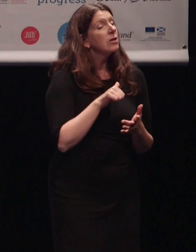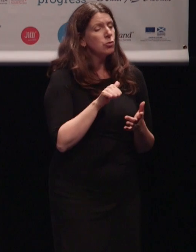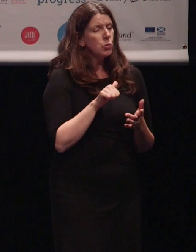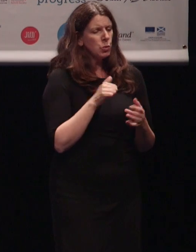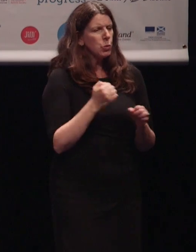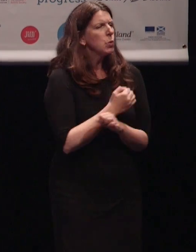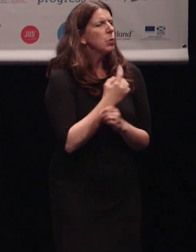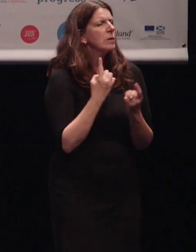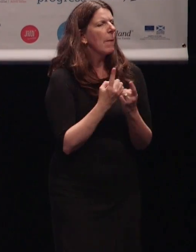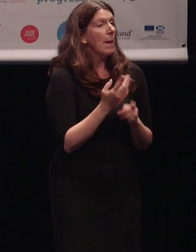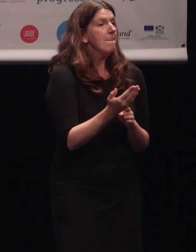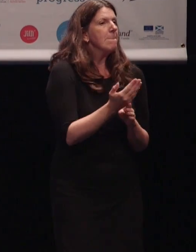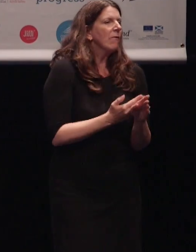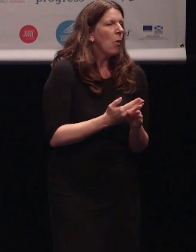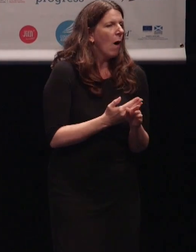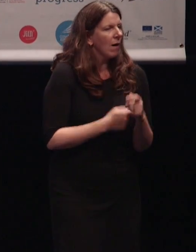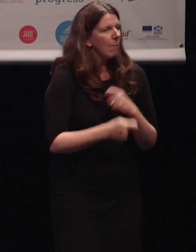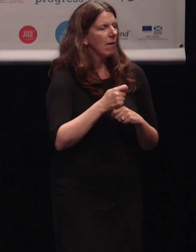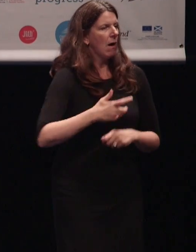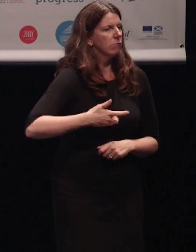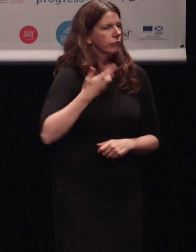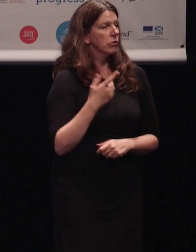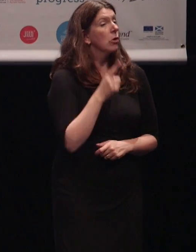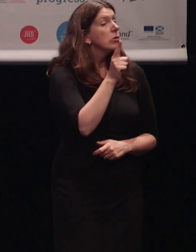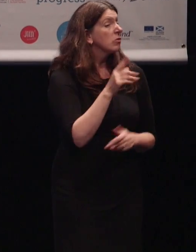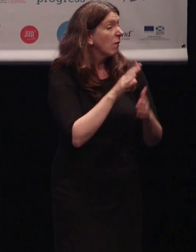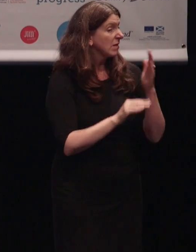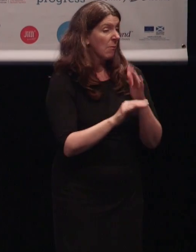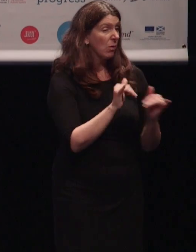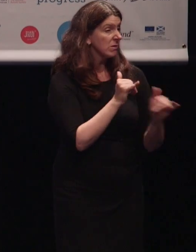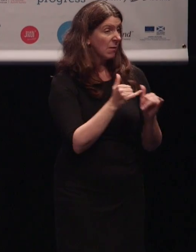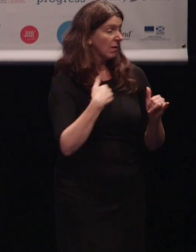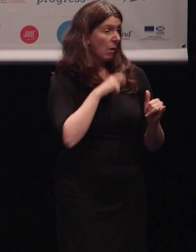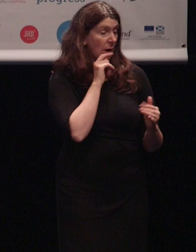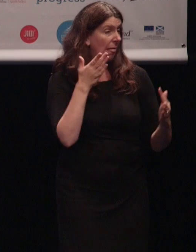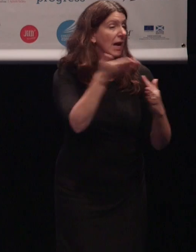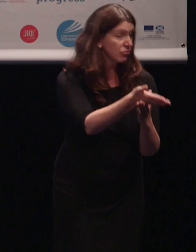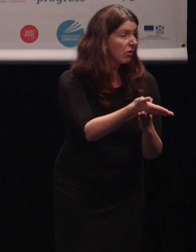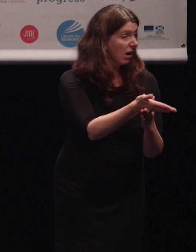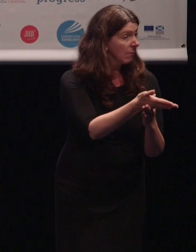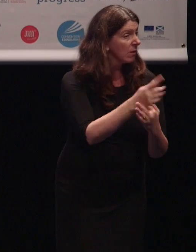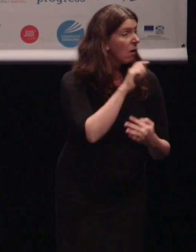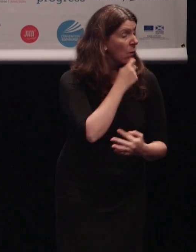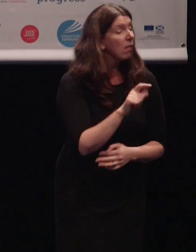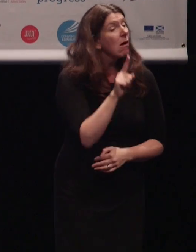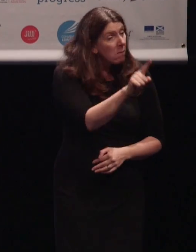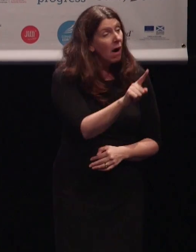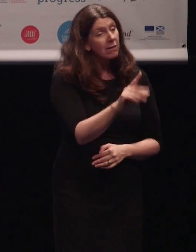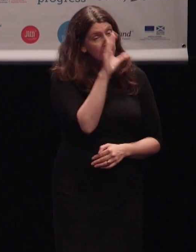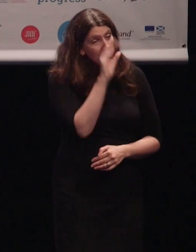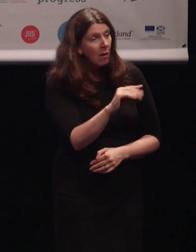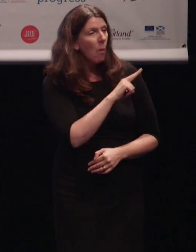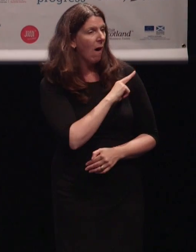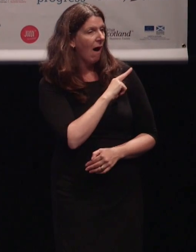actually do interrupt people with autism sometimes. But then I tell them I do that. That's